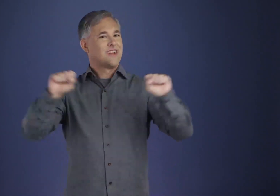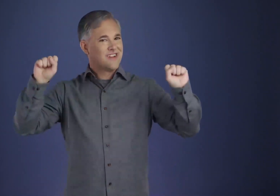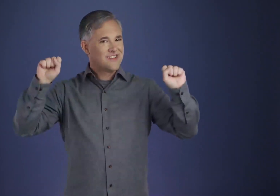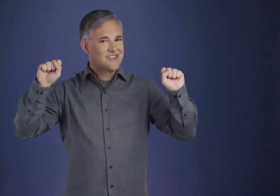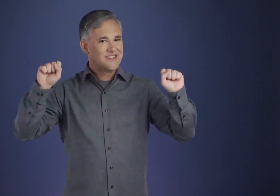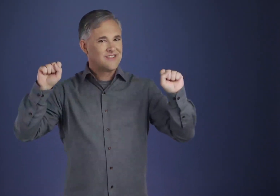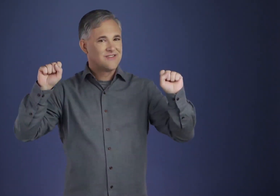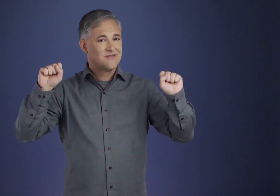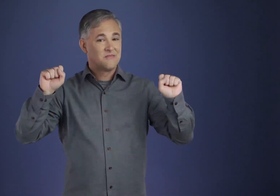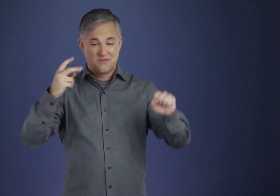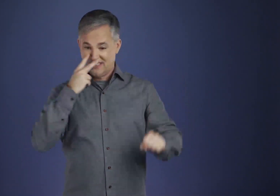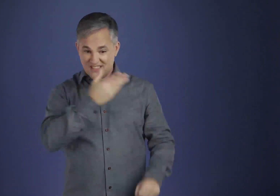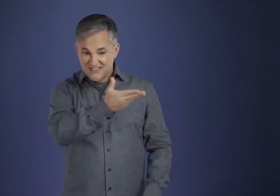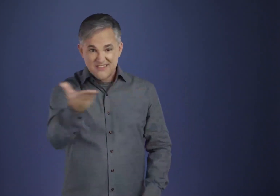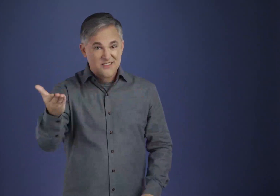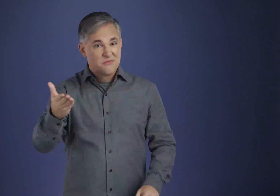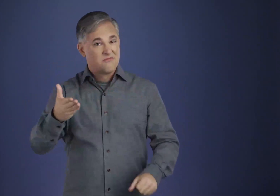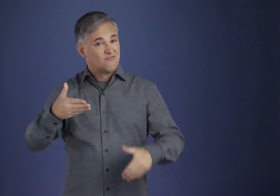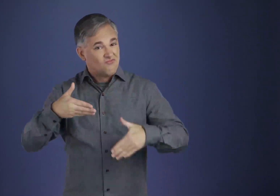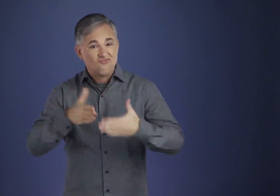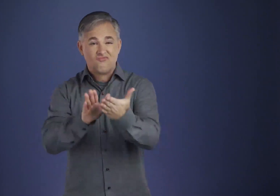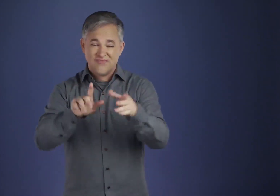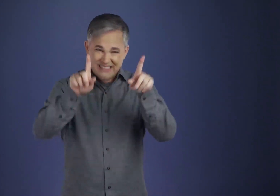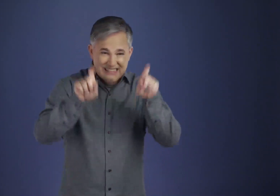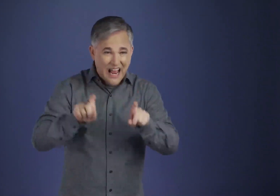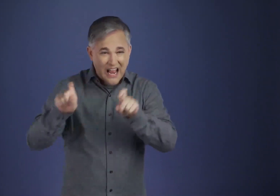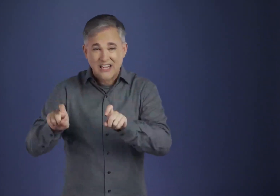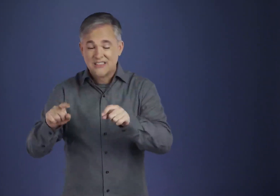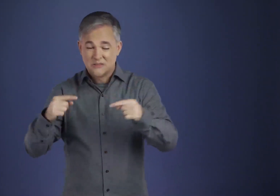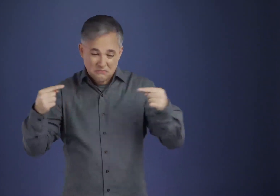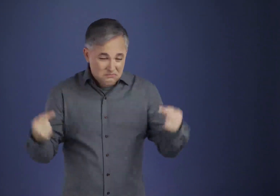We saw them meet and transcend their other pains and trials.